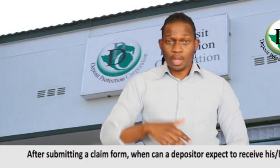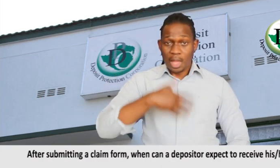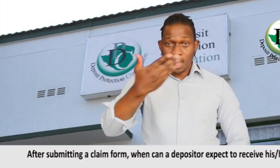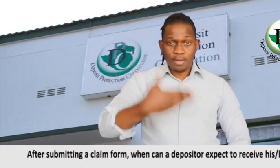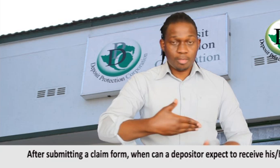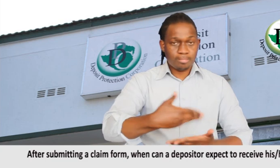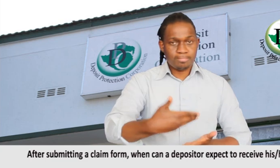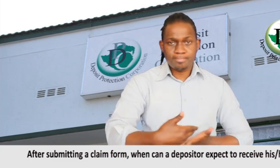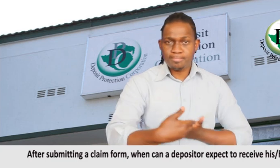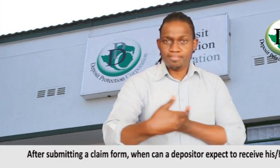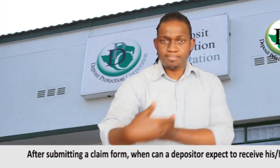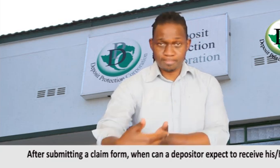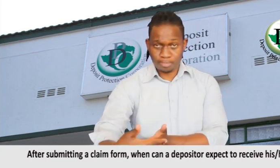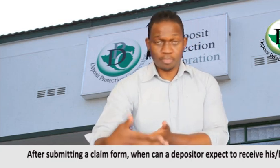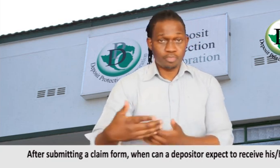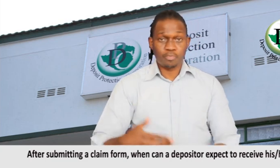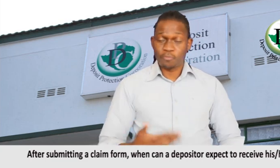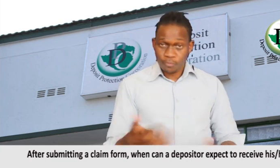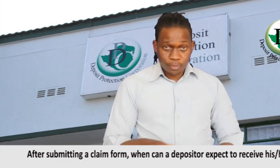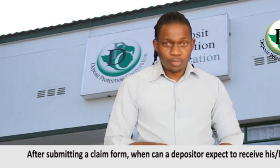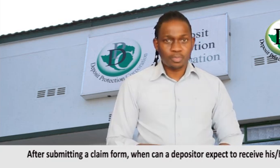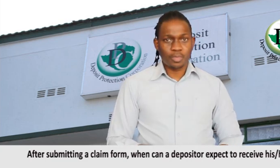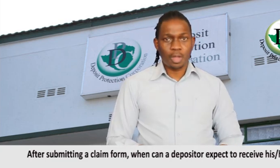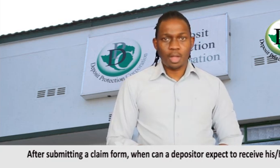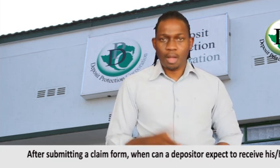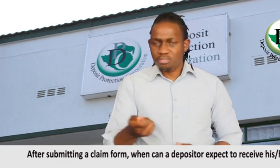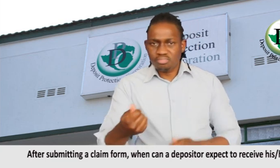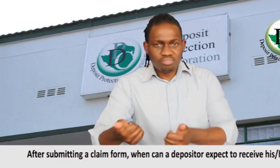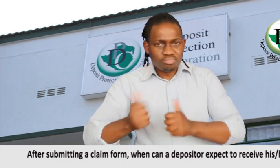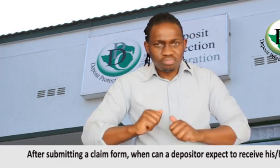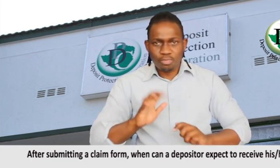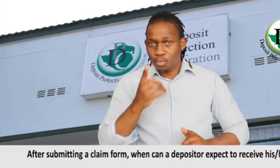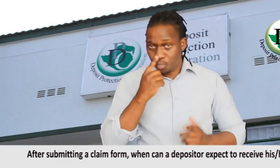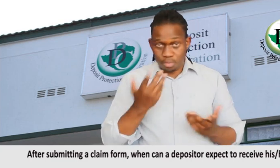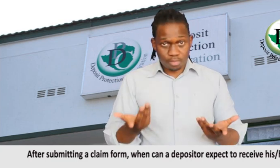After submitting a claim form, when can a depositor expect to receive his or her money?